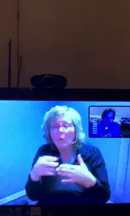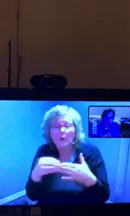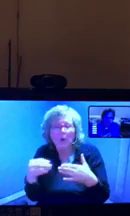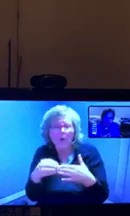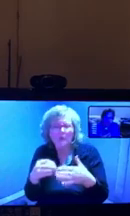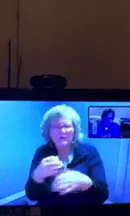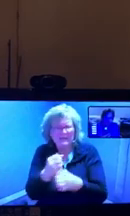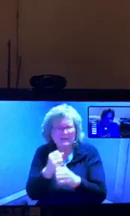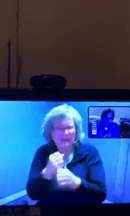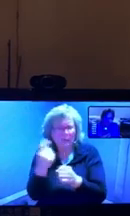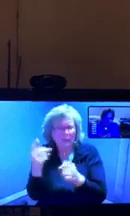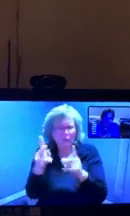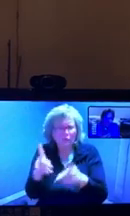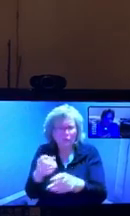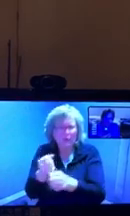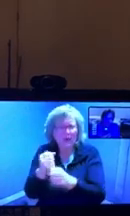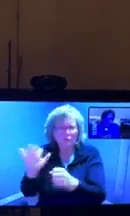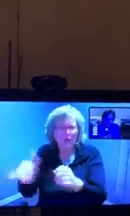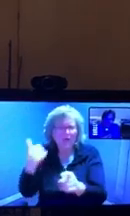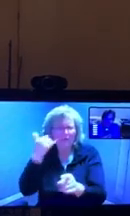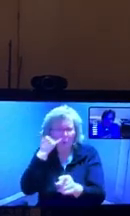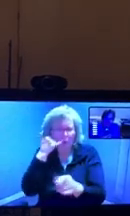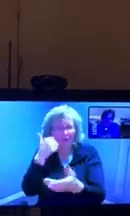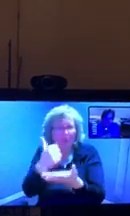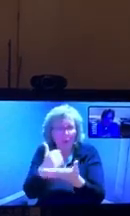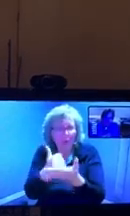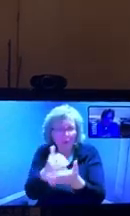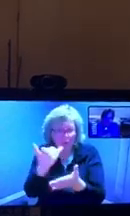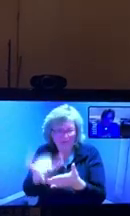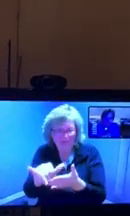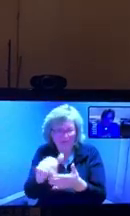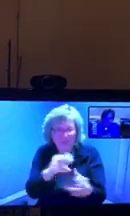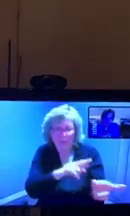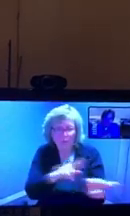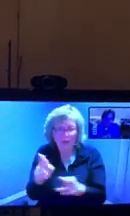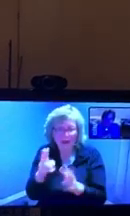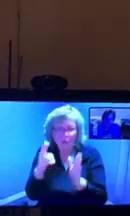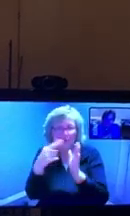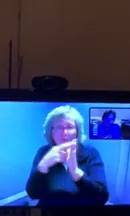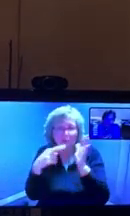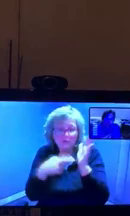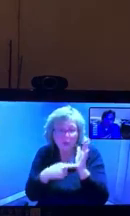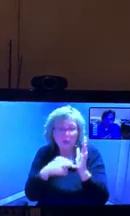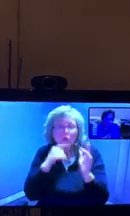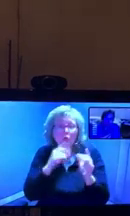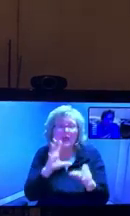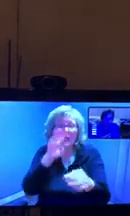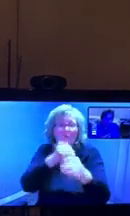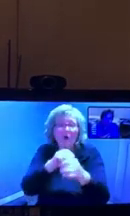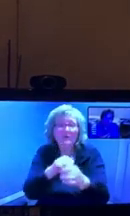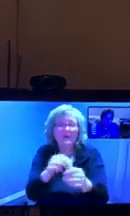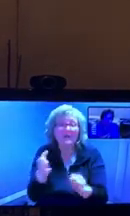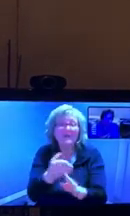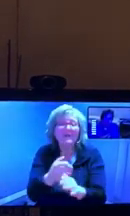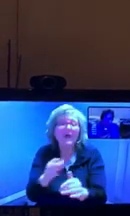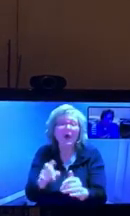call. They'll help you with all that. Get ready to get signed up. You can get into our pre-launch right now and get placed right into our